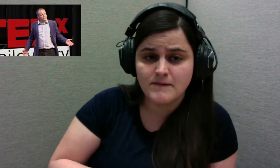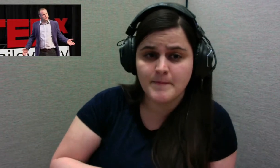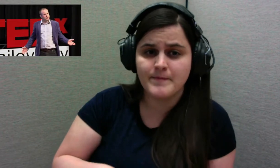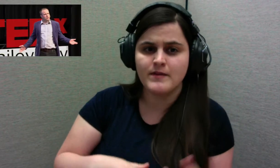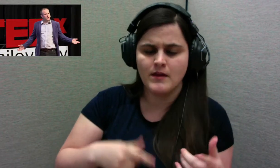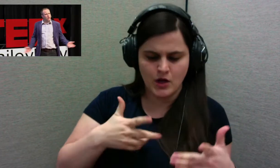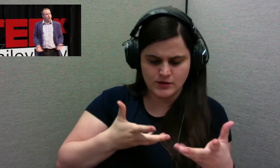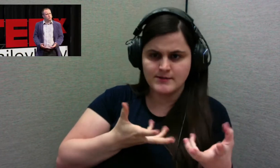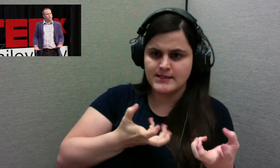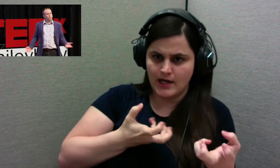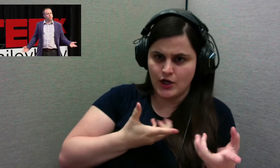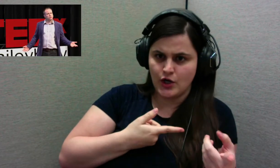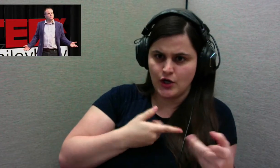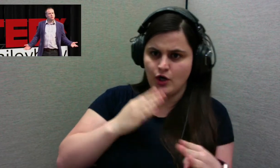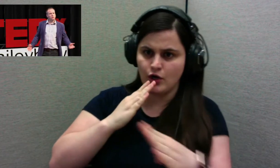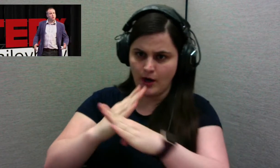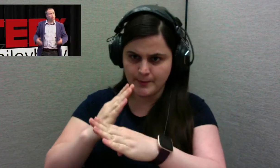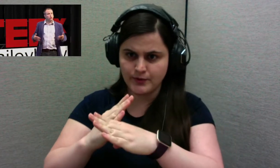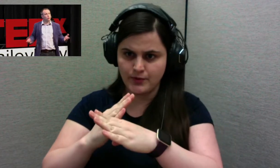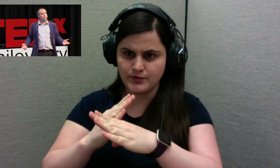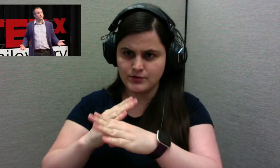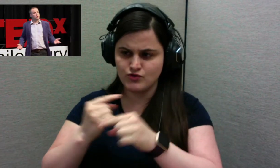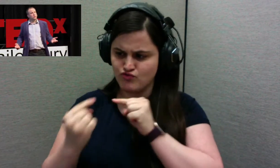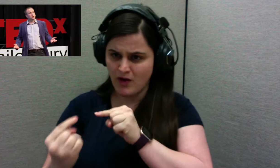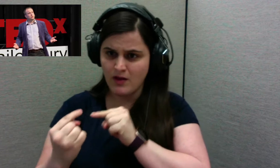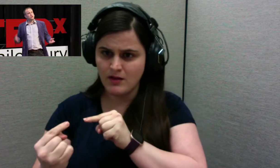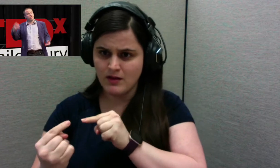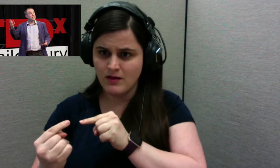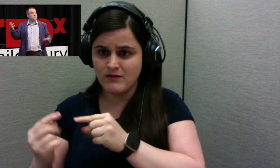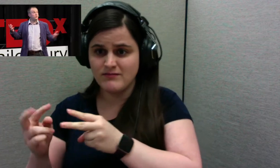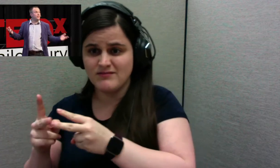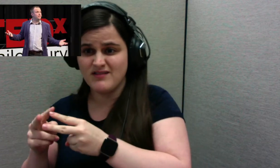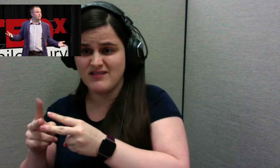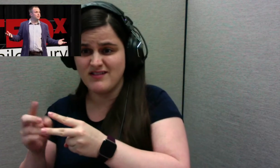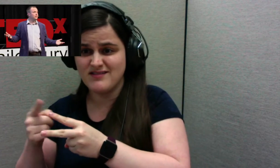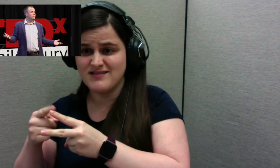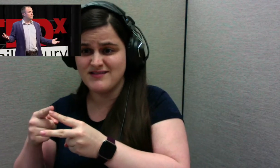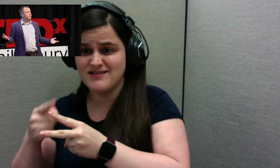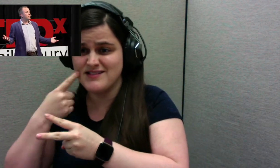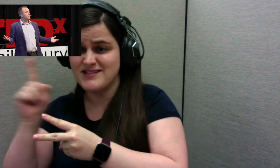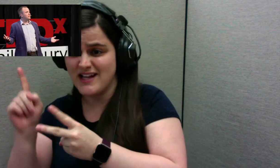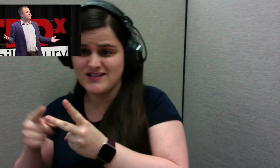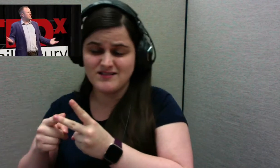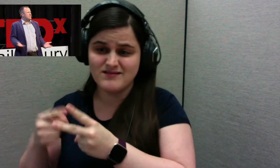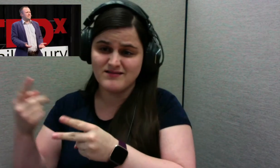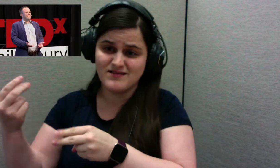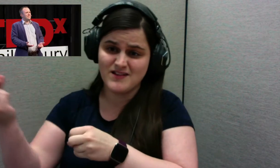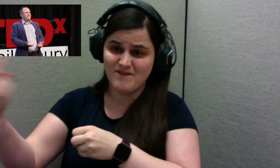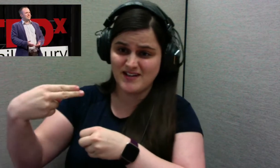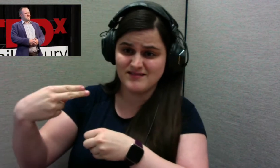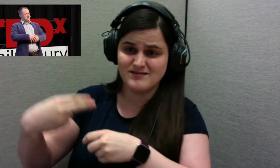Desire, obstacles, struggle, success or defeat. This